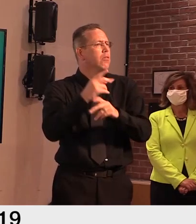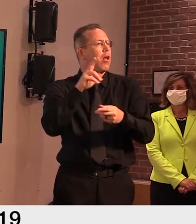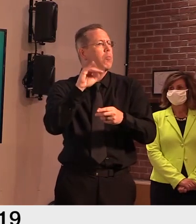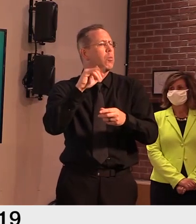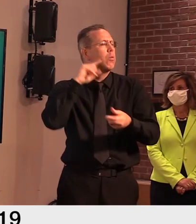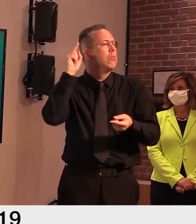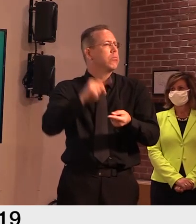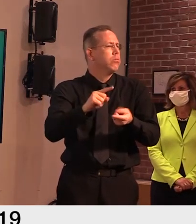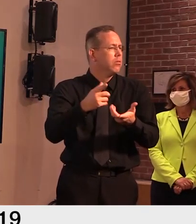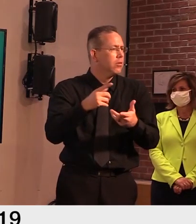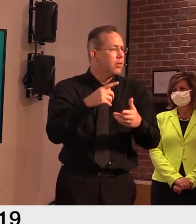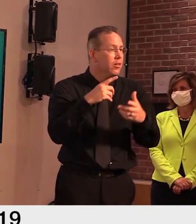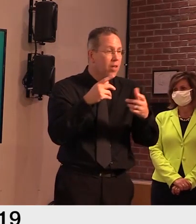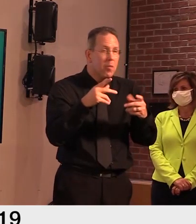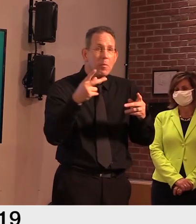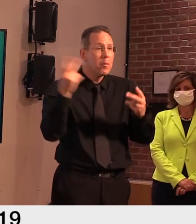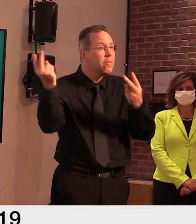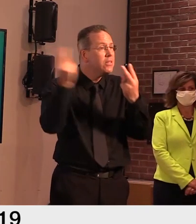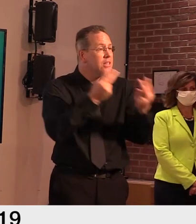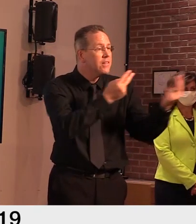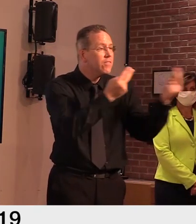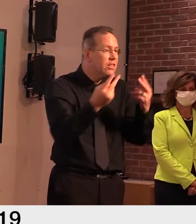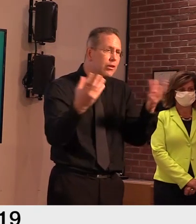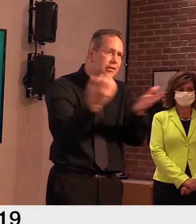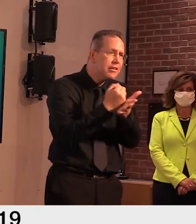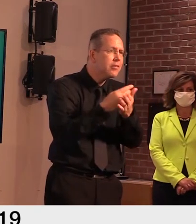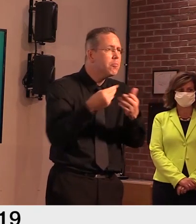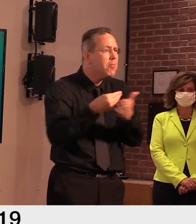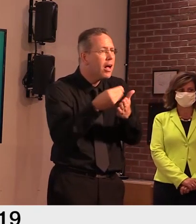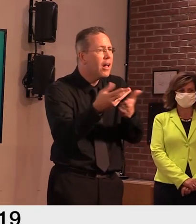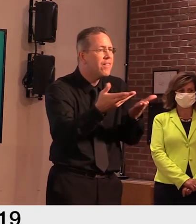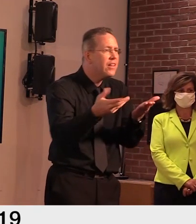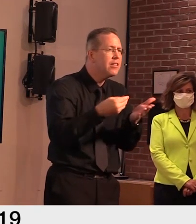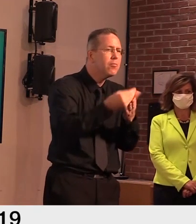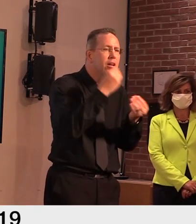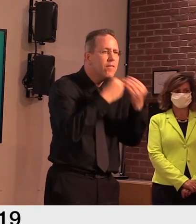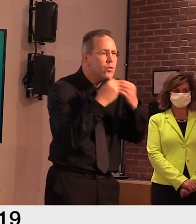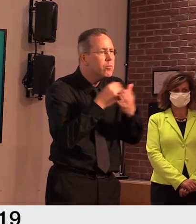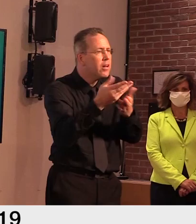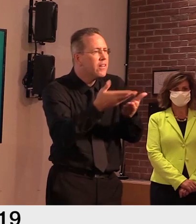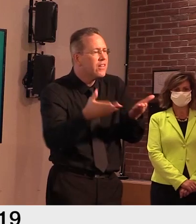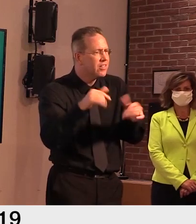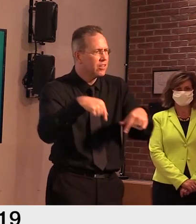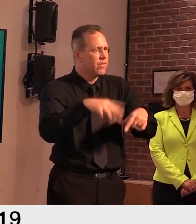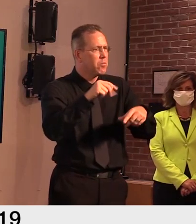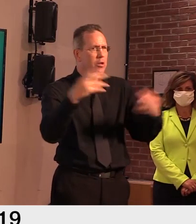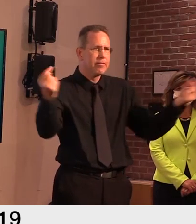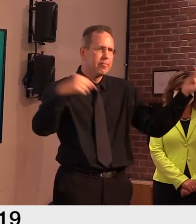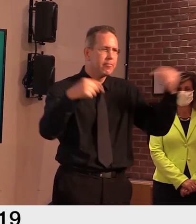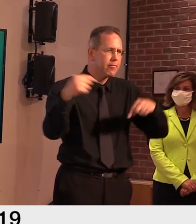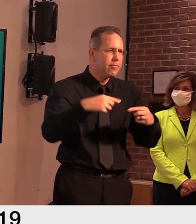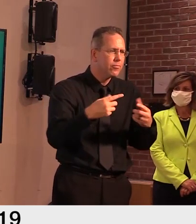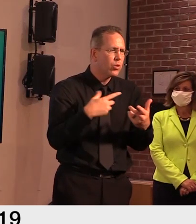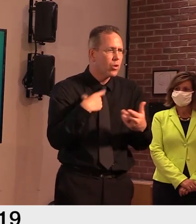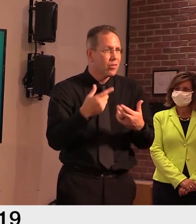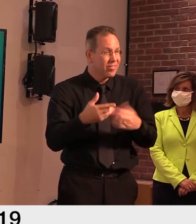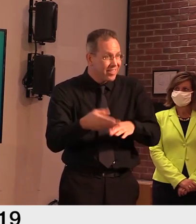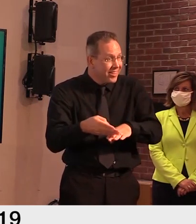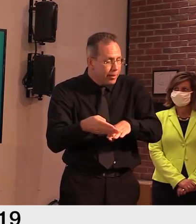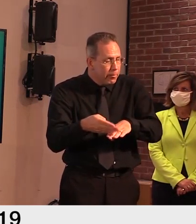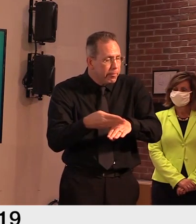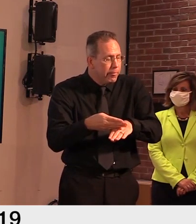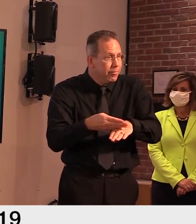that Vermonters need when we open up more of these the businesses as well as the areas where